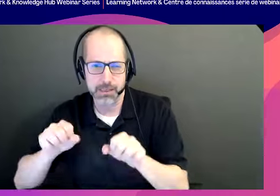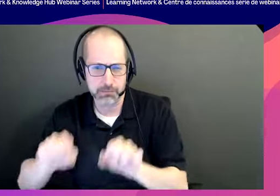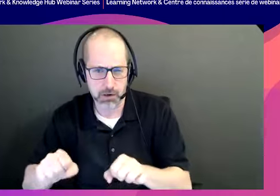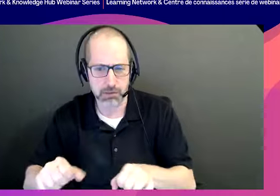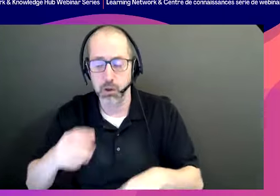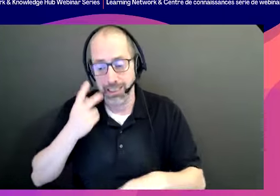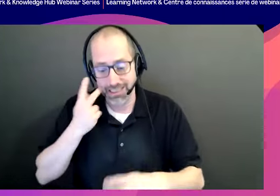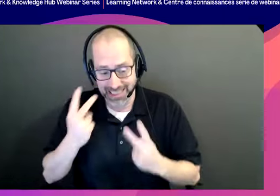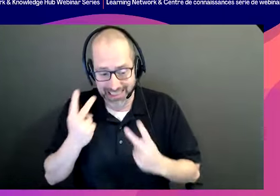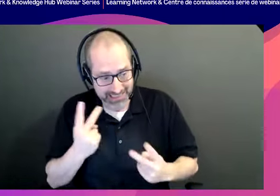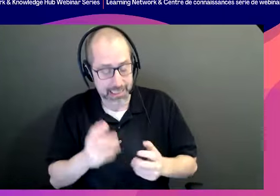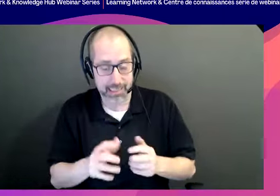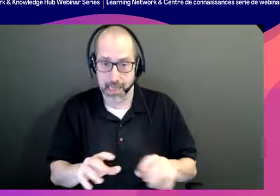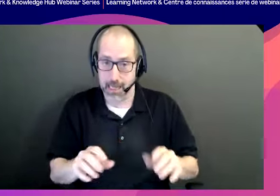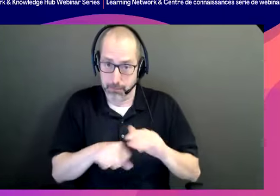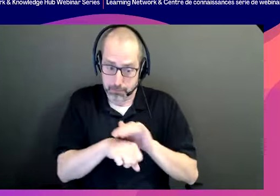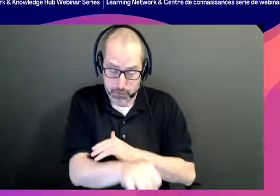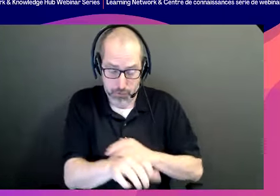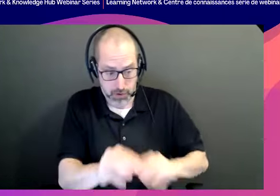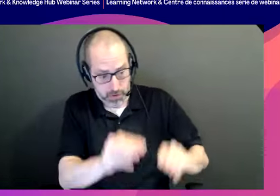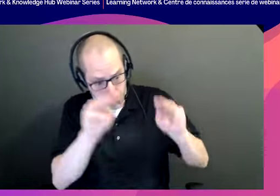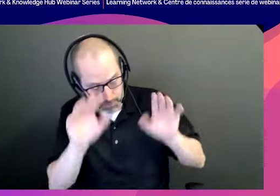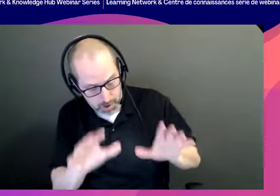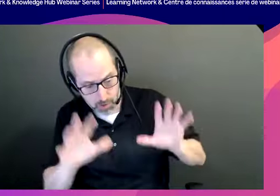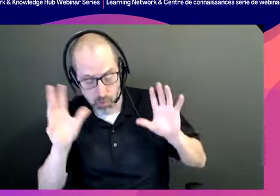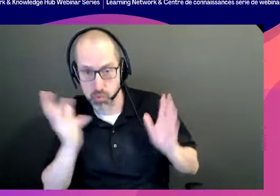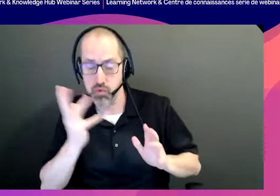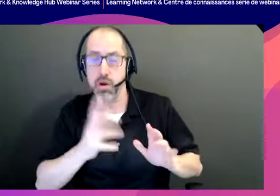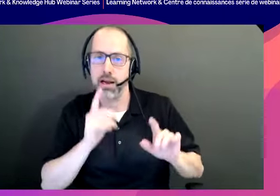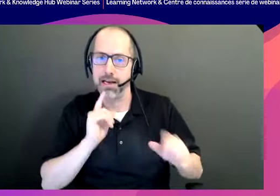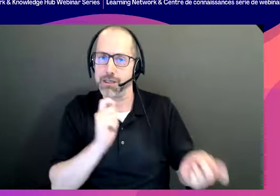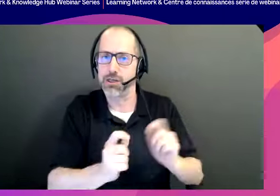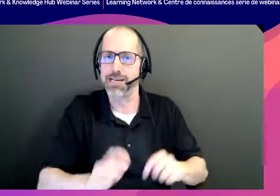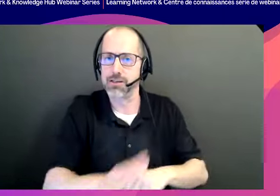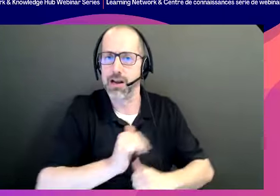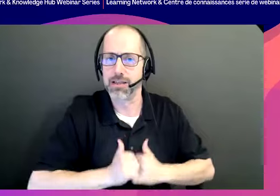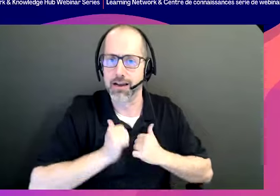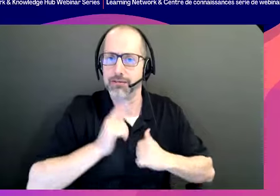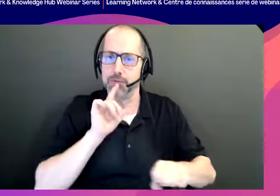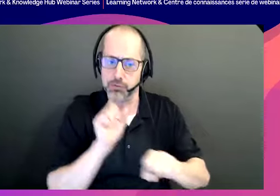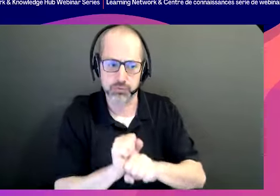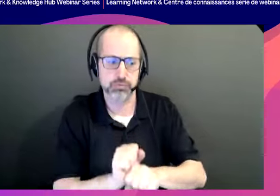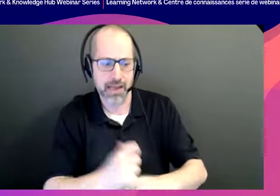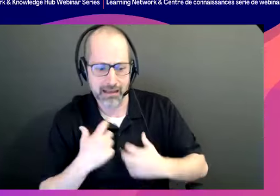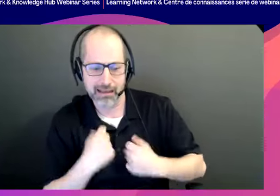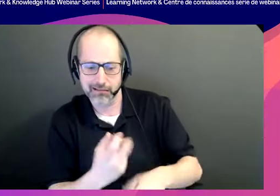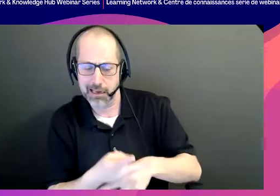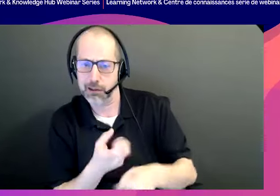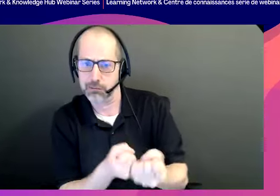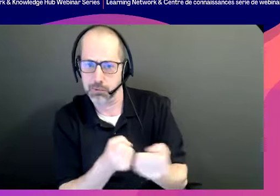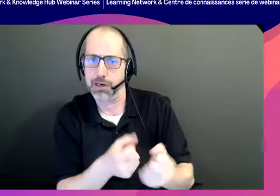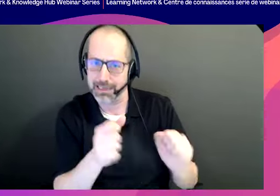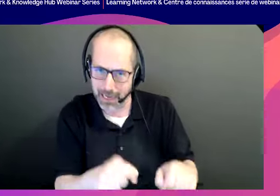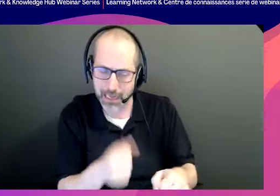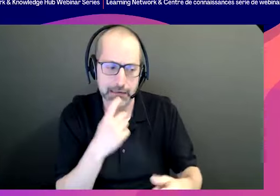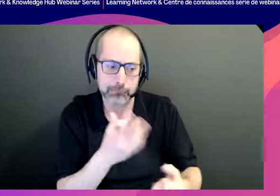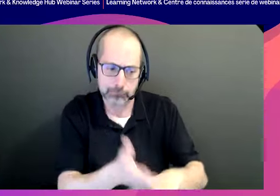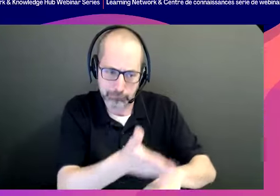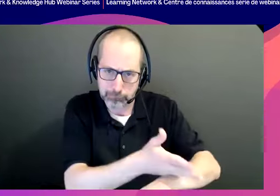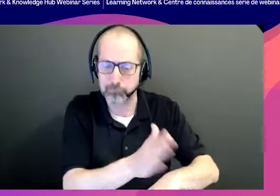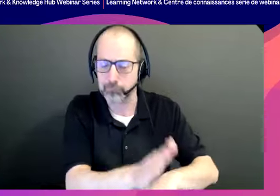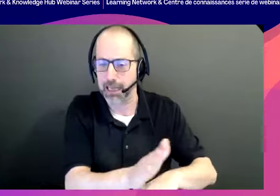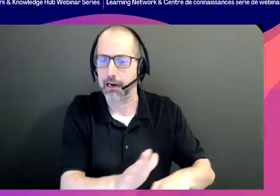of birth can change people's lives and how supports can be such an integral part of this change. I will now pass it over to